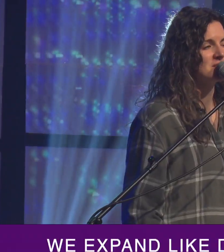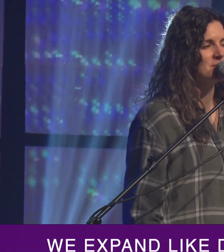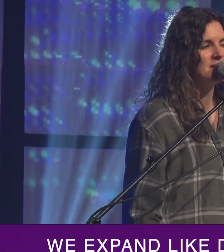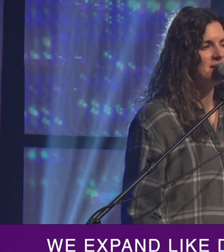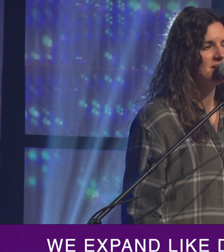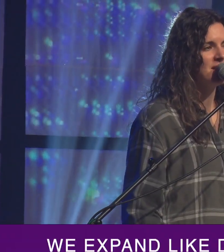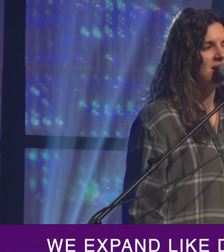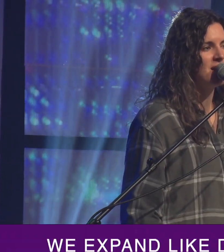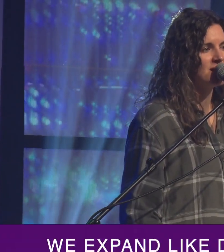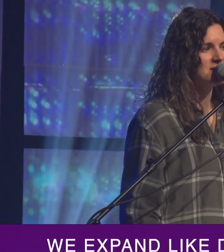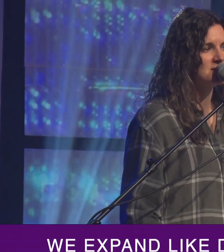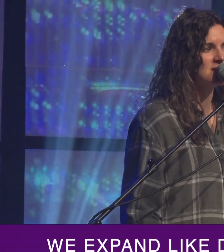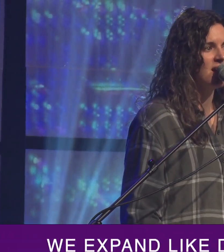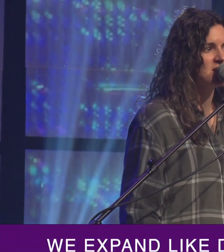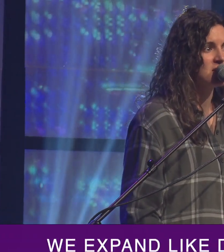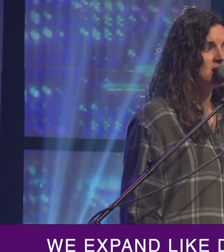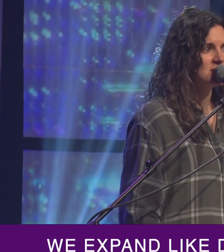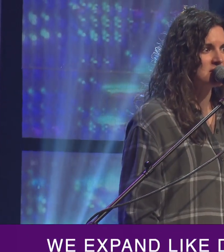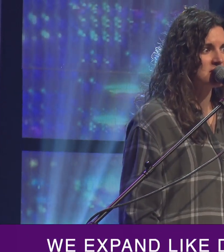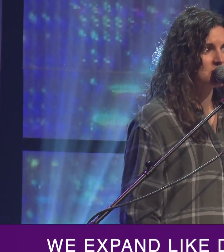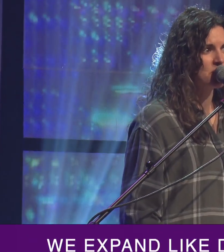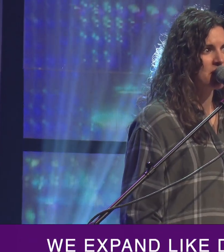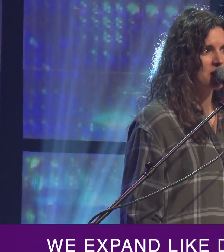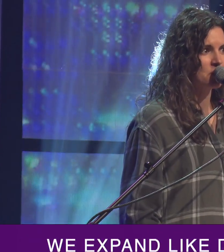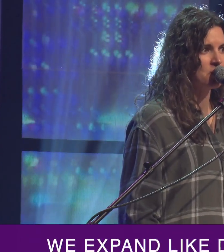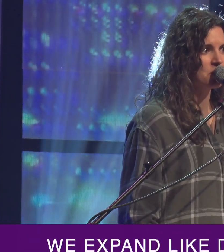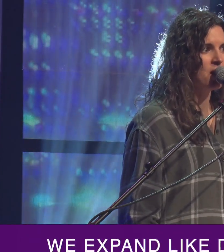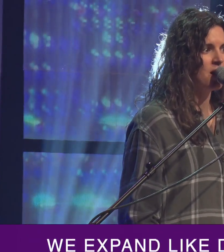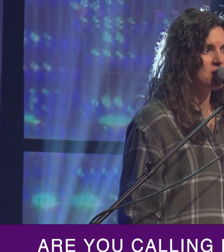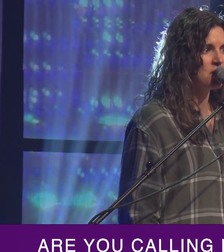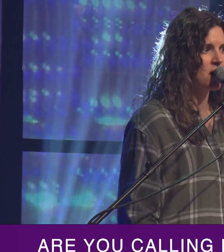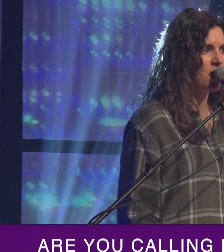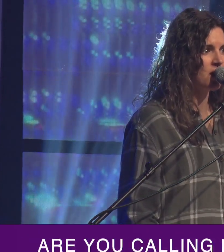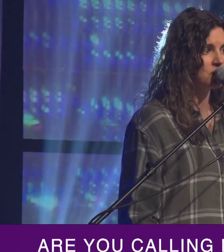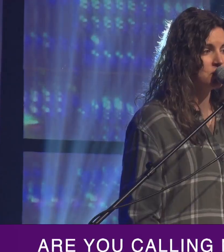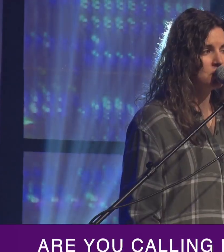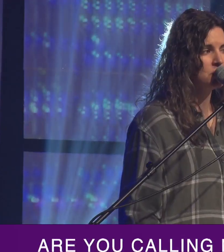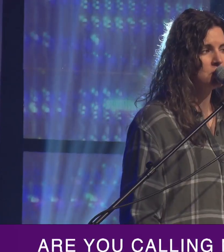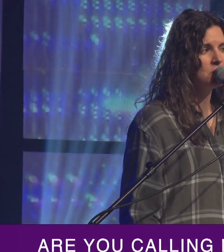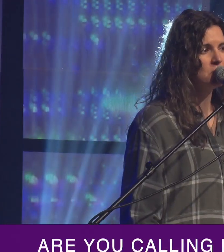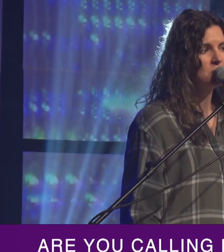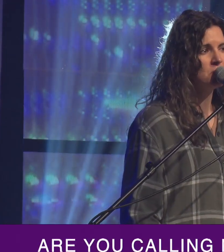We expand like desire, deep and we're wired. Are